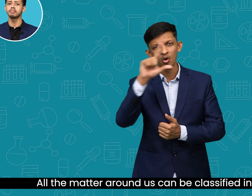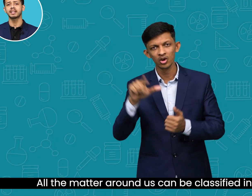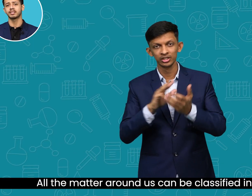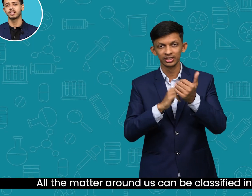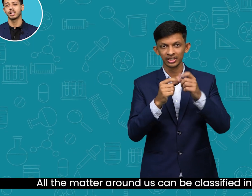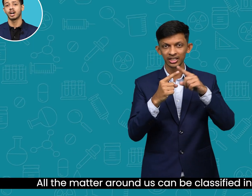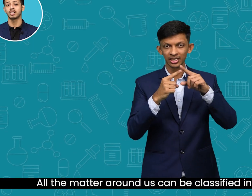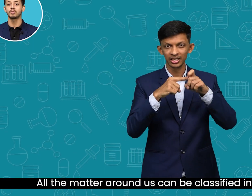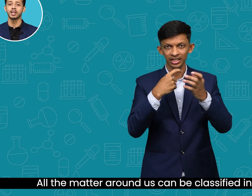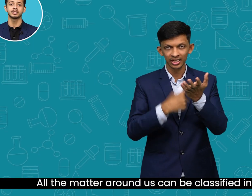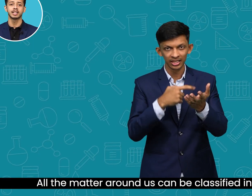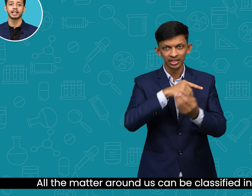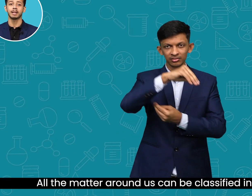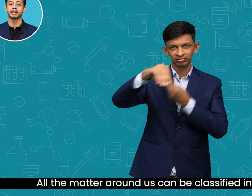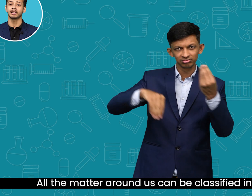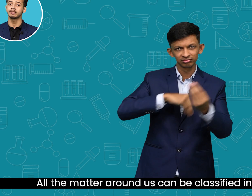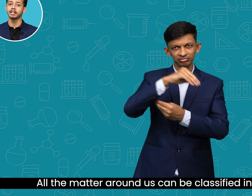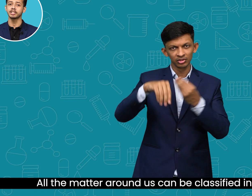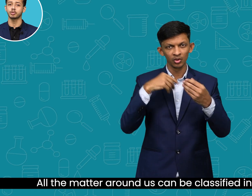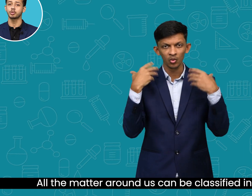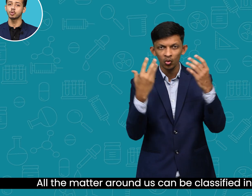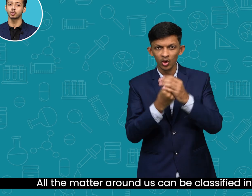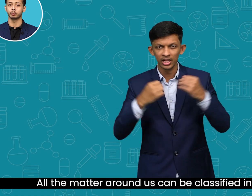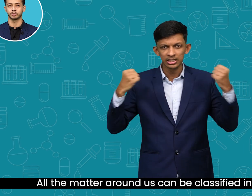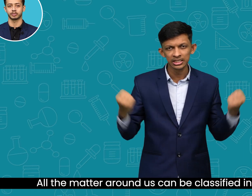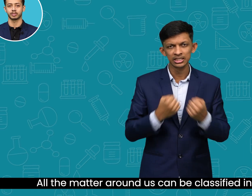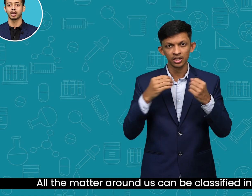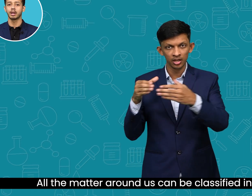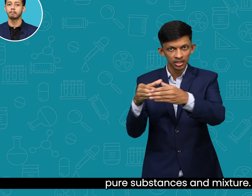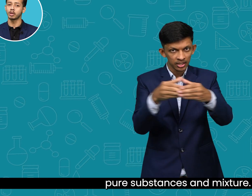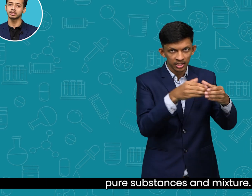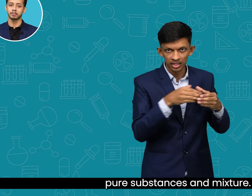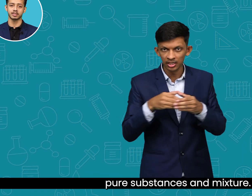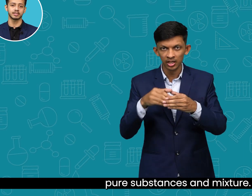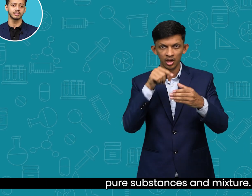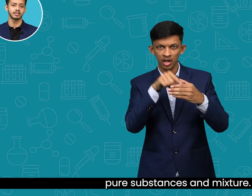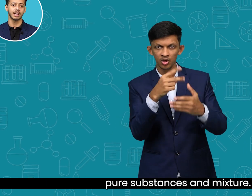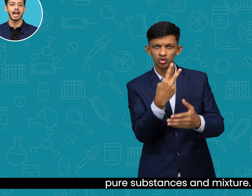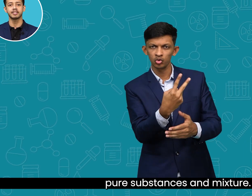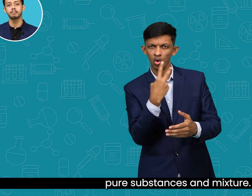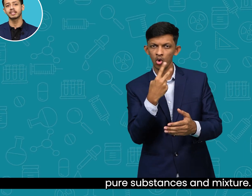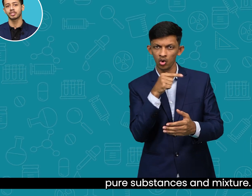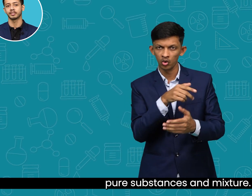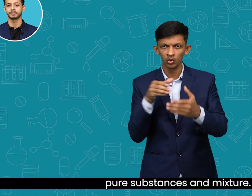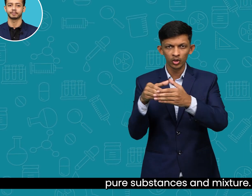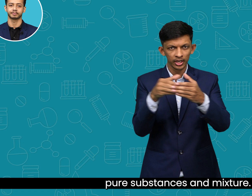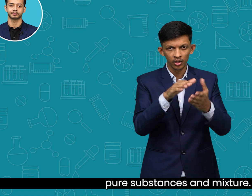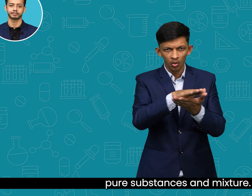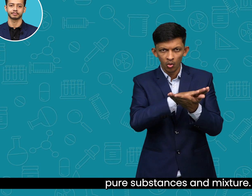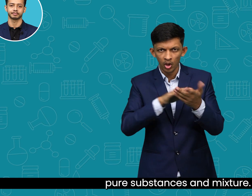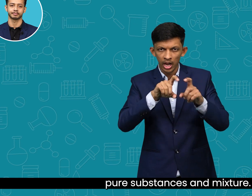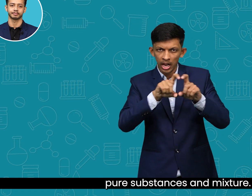All the matter around us can be classified into two groups: pure substances and mixture.